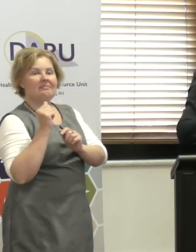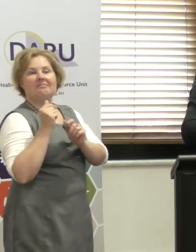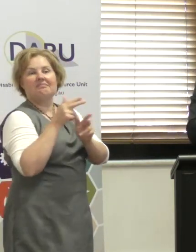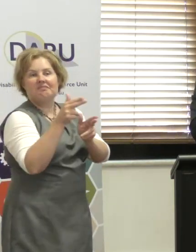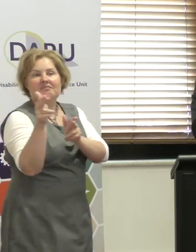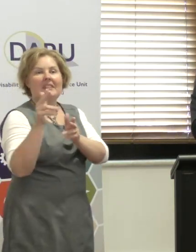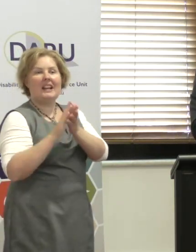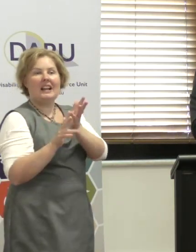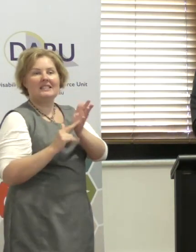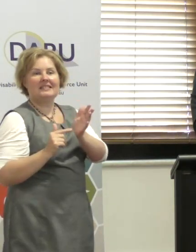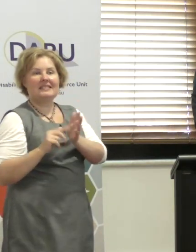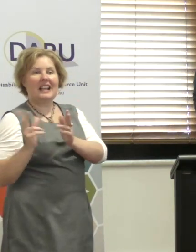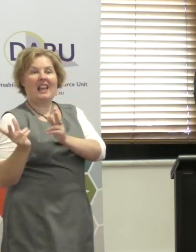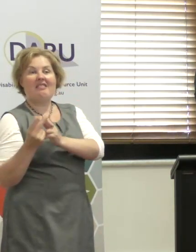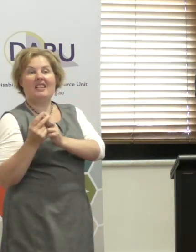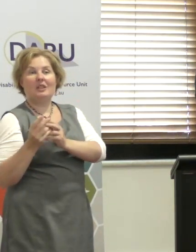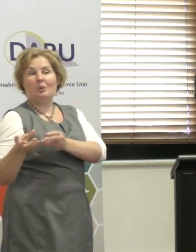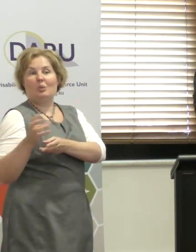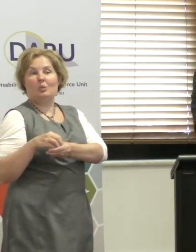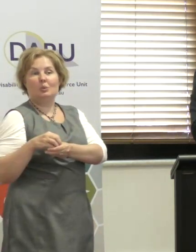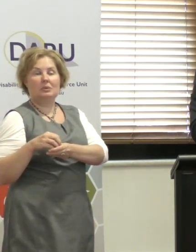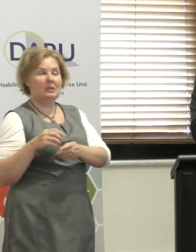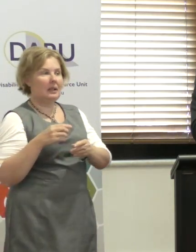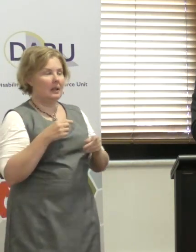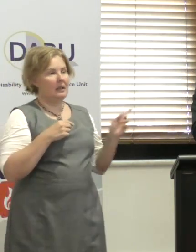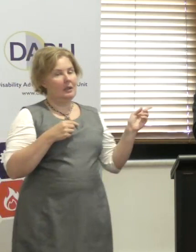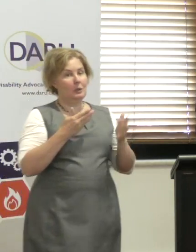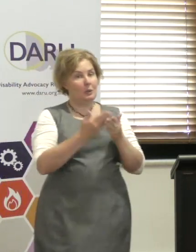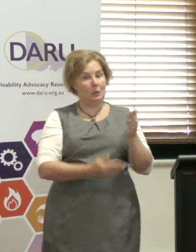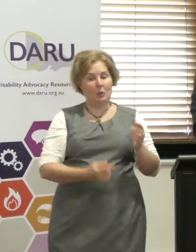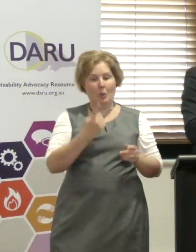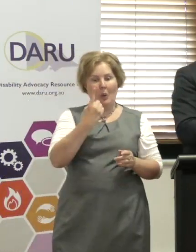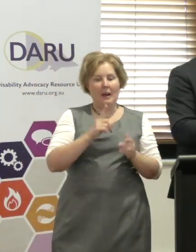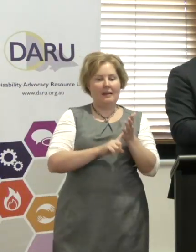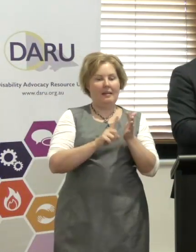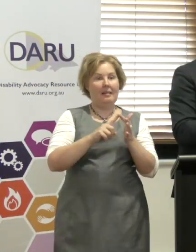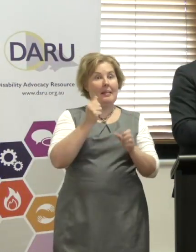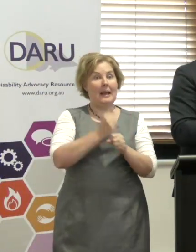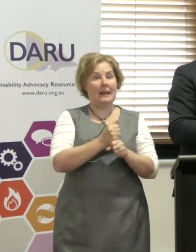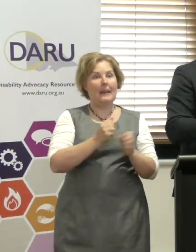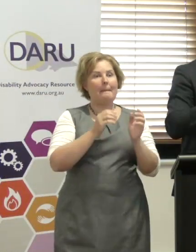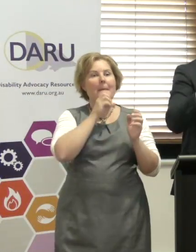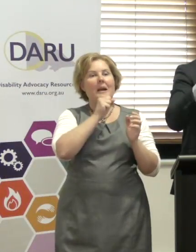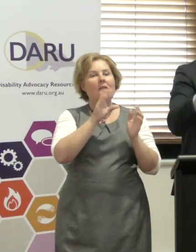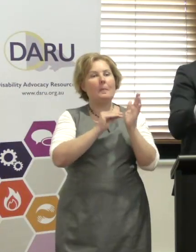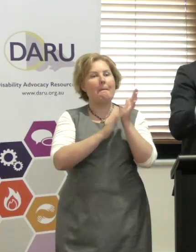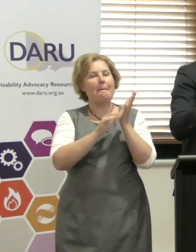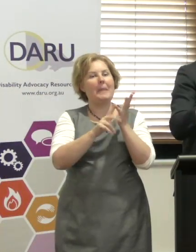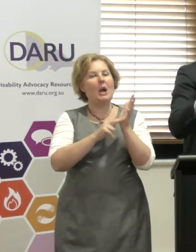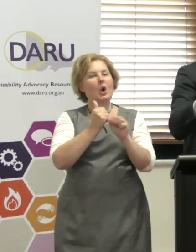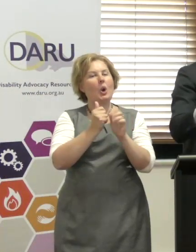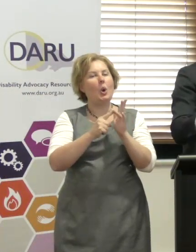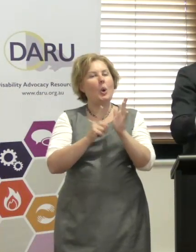have a line of sight between the one-legged Mongo man and what we're hearing today. And I'm